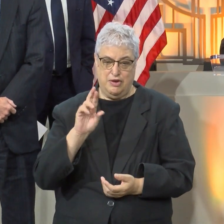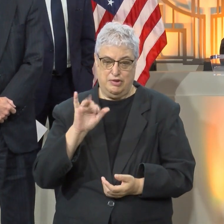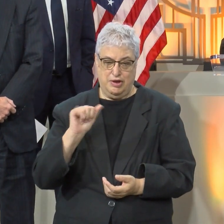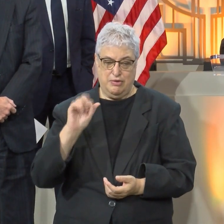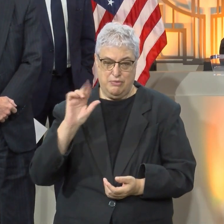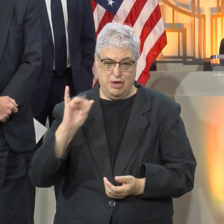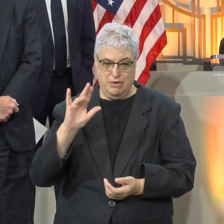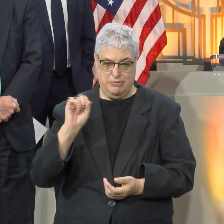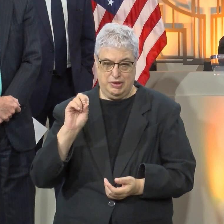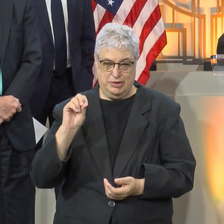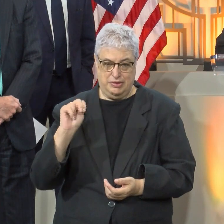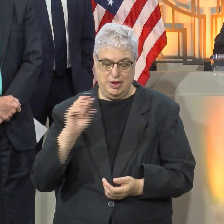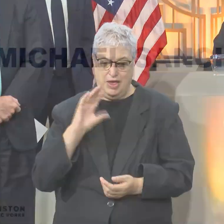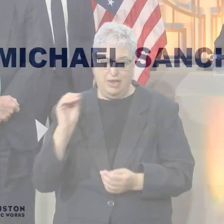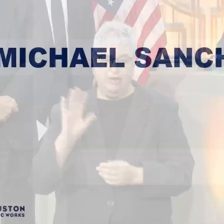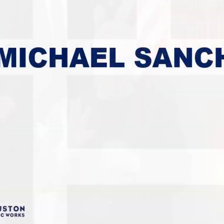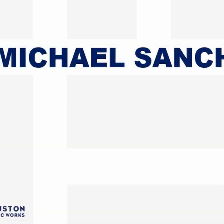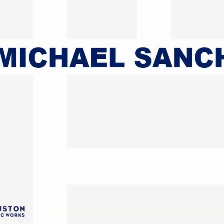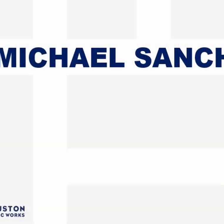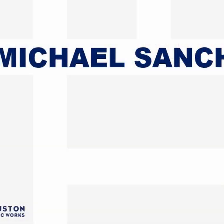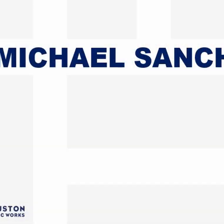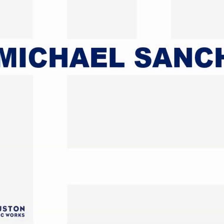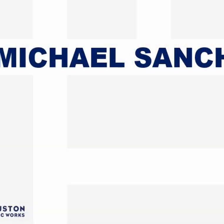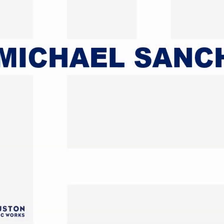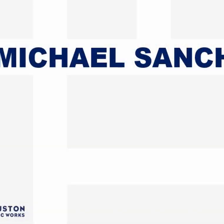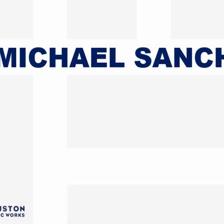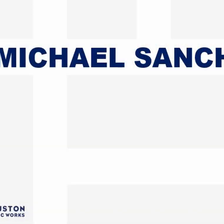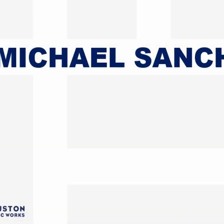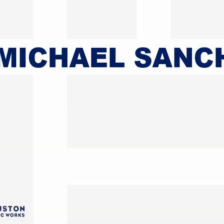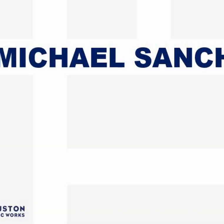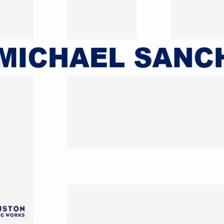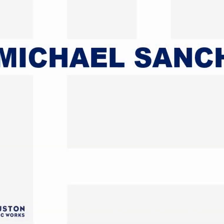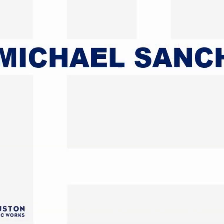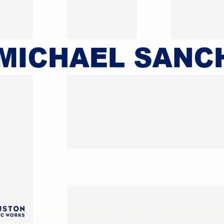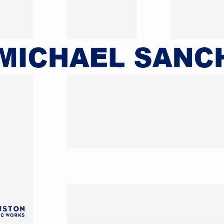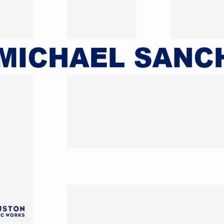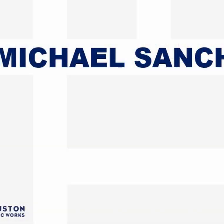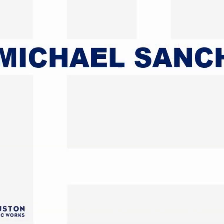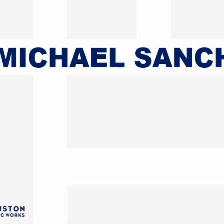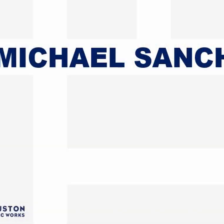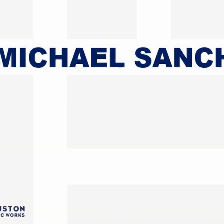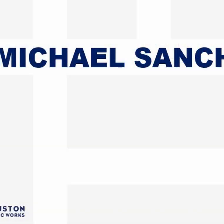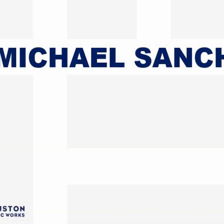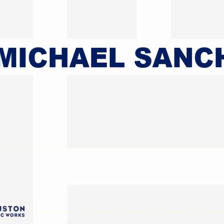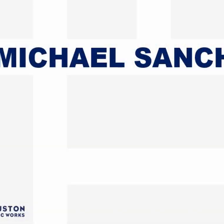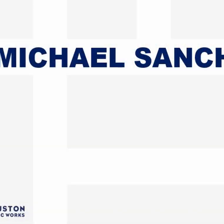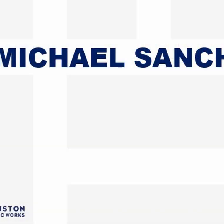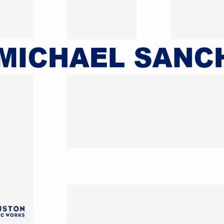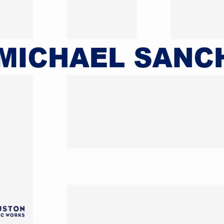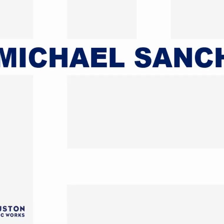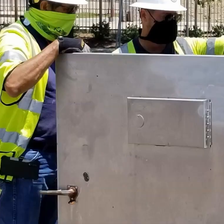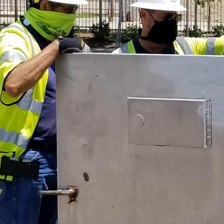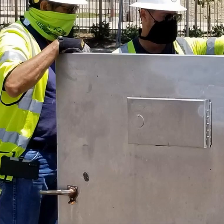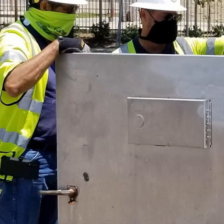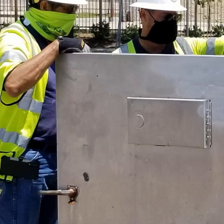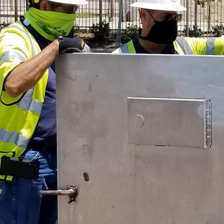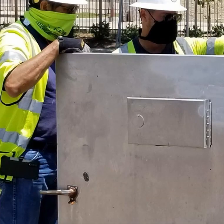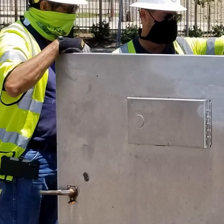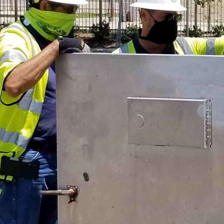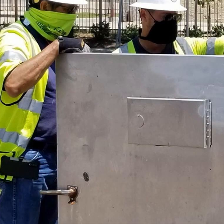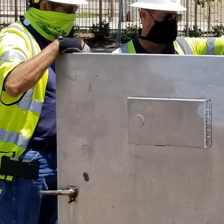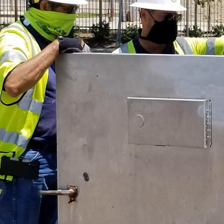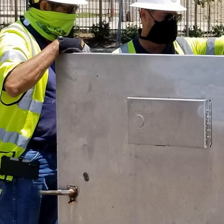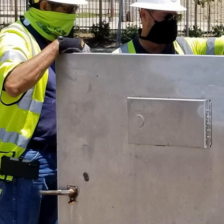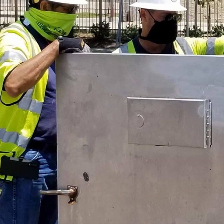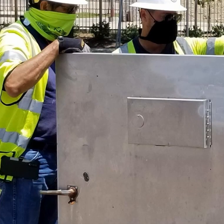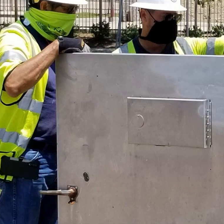her family and her extended family. Michael Sanchez was a husband, a father, a brother, and a son. And the family of Michael